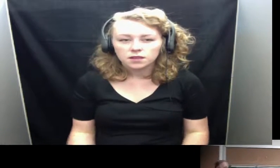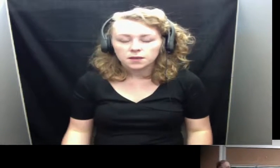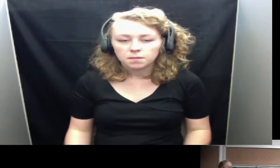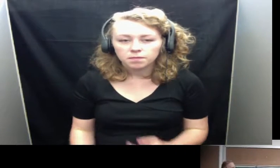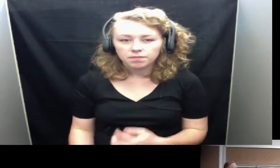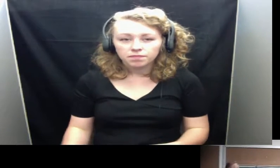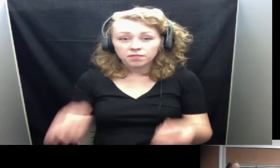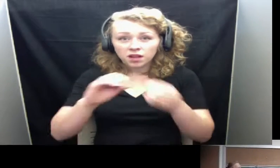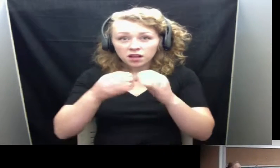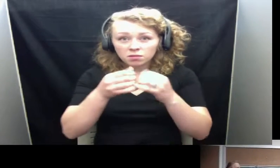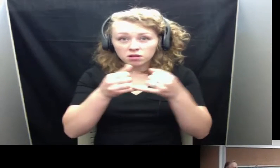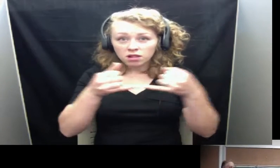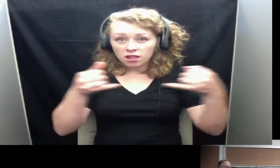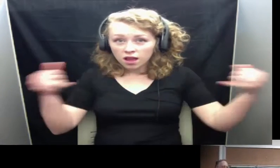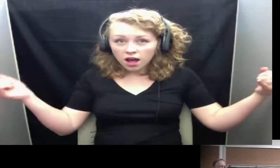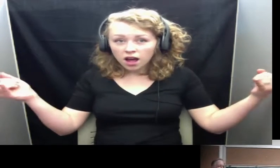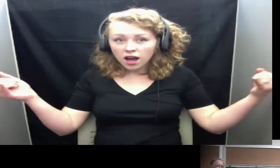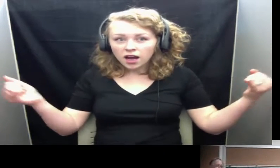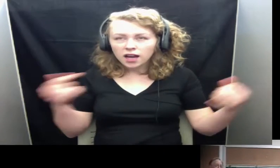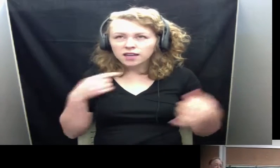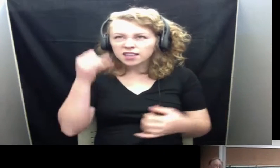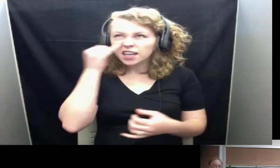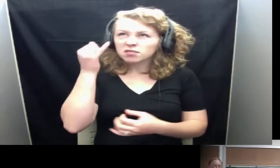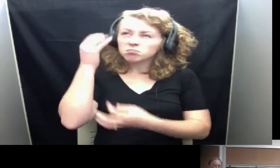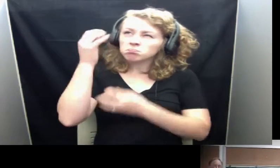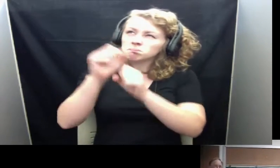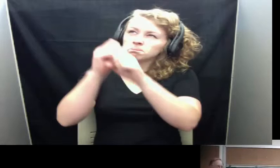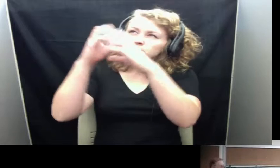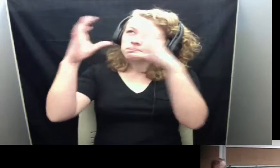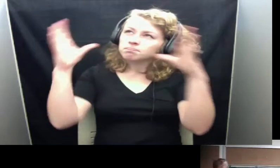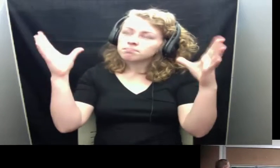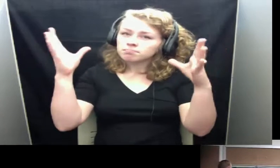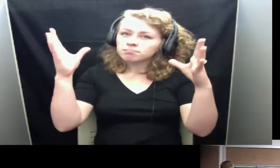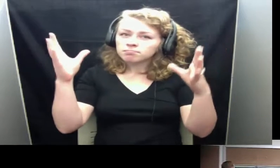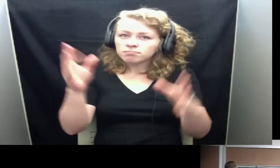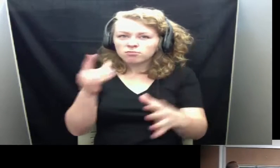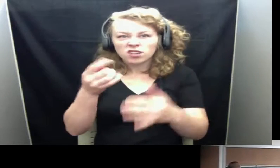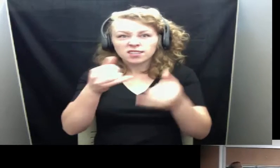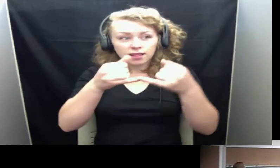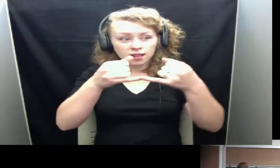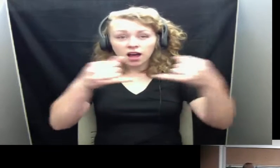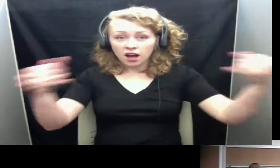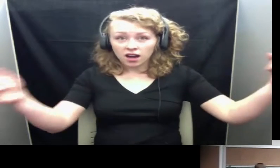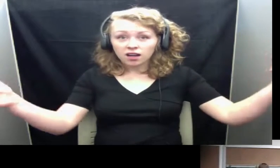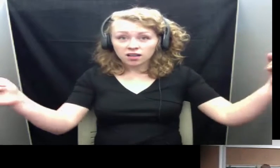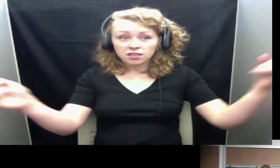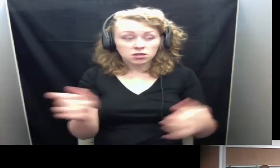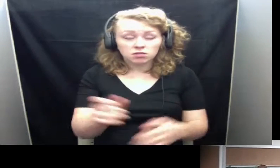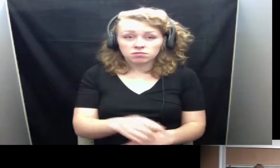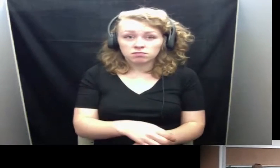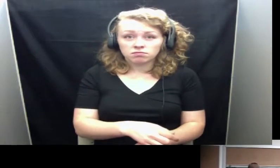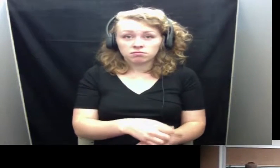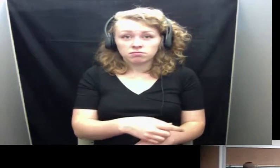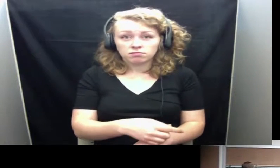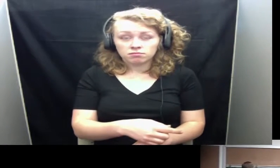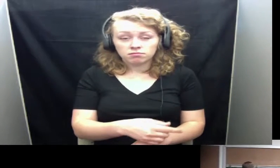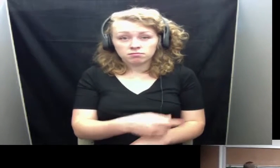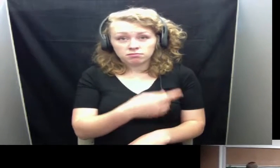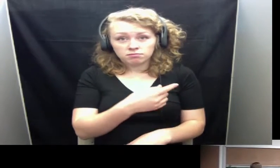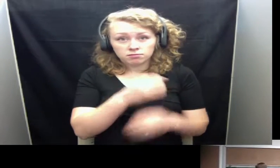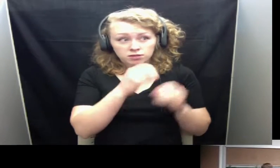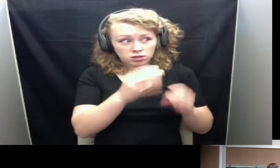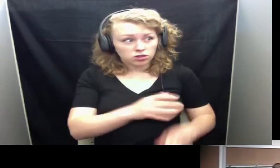A number line, if you just think about it a little bit, is a line, first of all. So let's just draw a line.